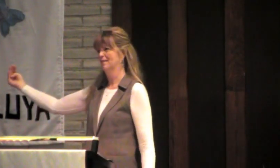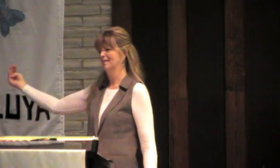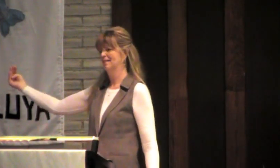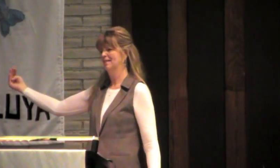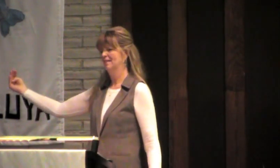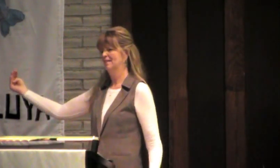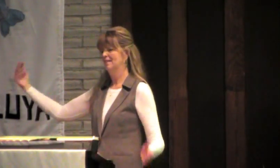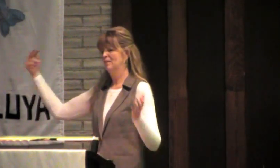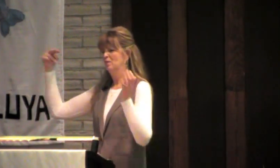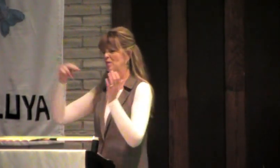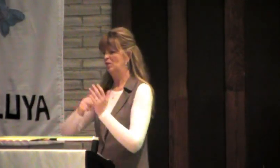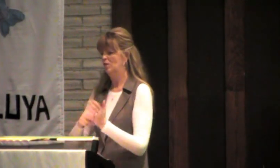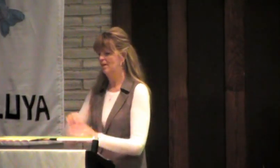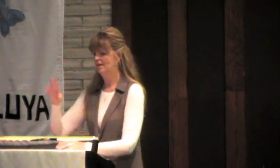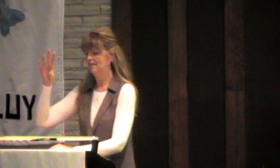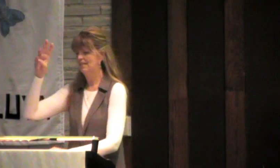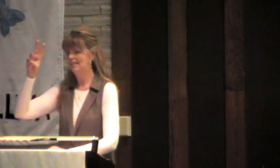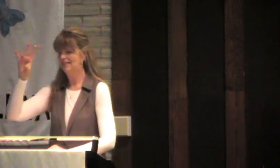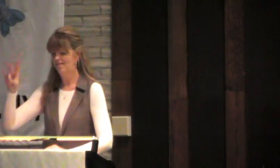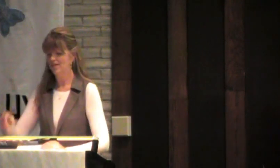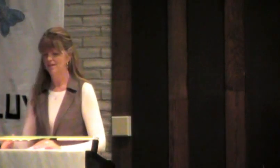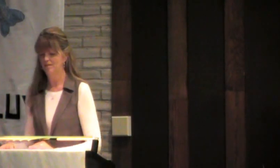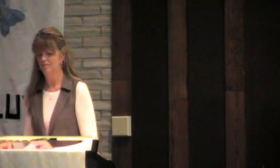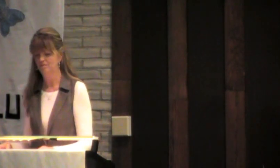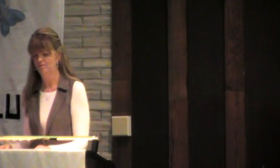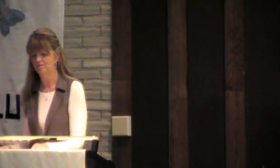they think God's not listening anymore.